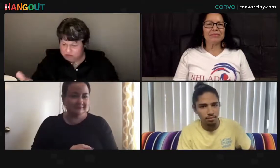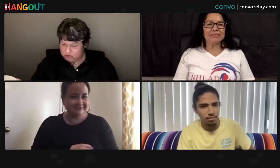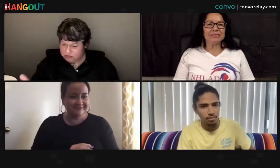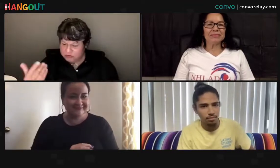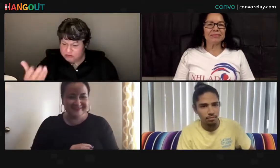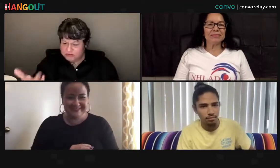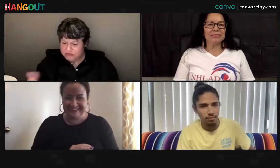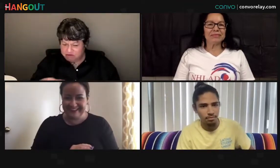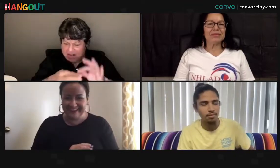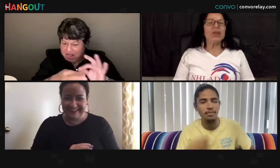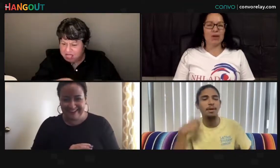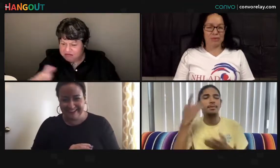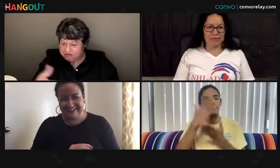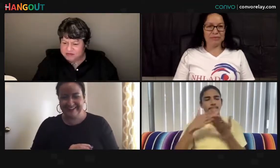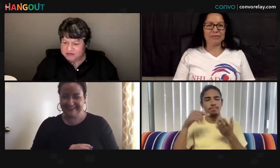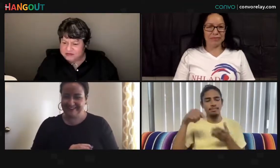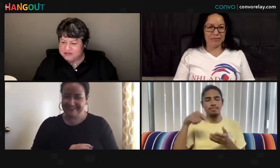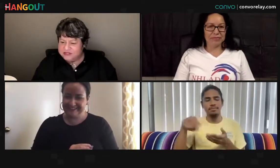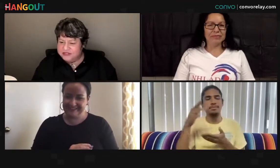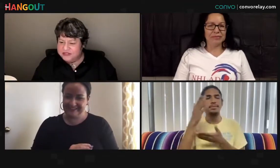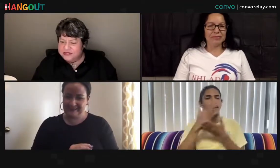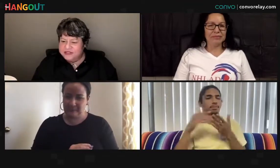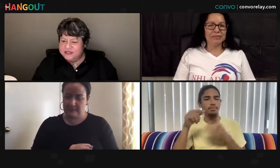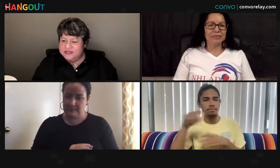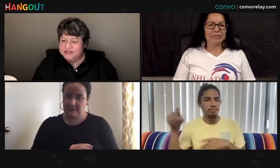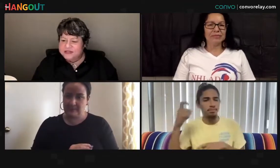Ivy here. Oh, nope. Go ahead. Salso, you first.